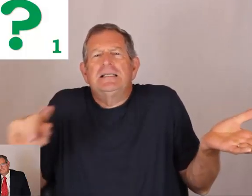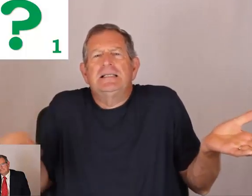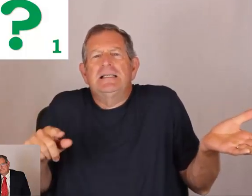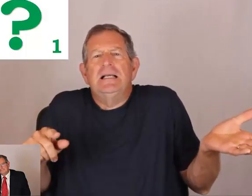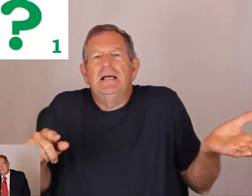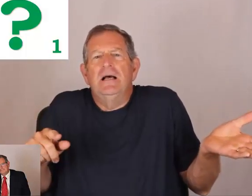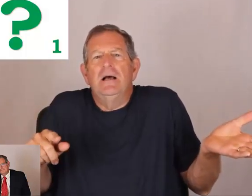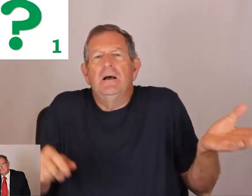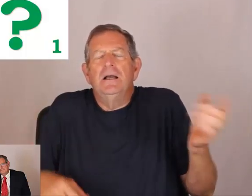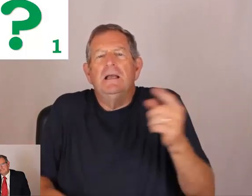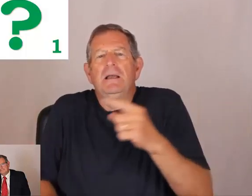Does